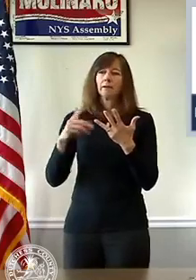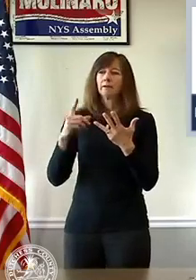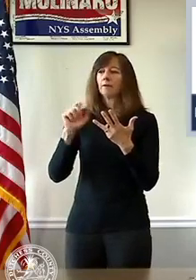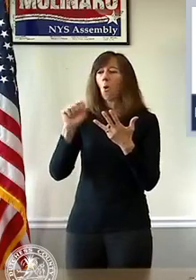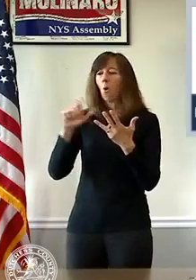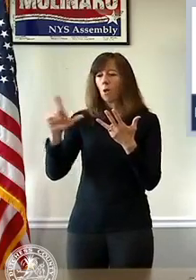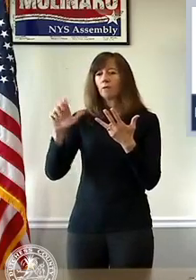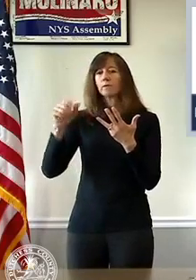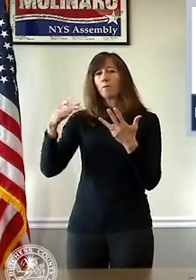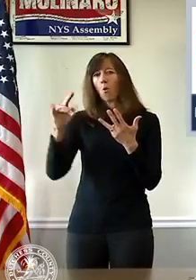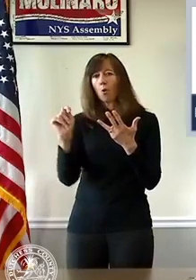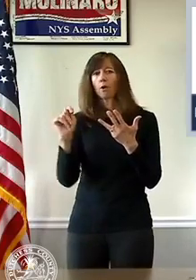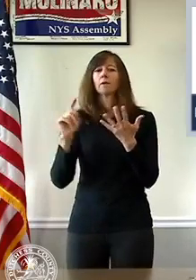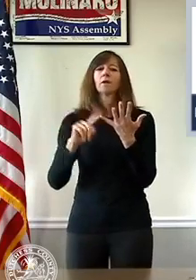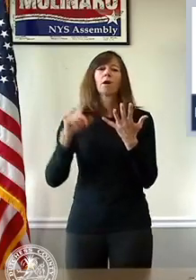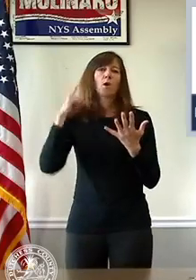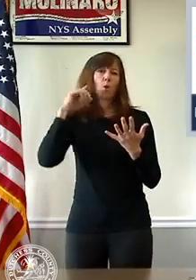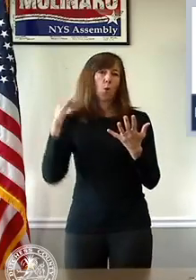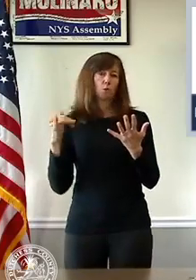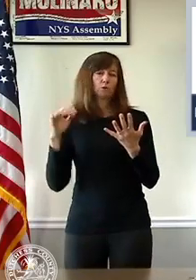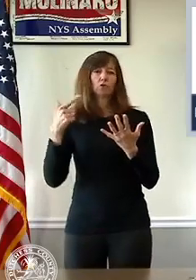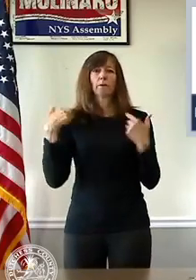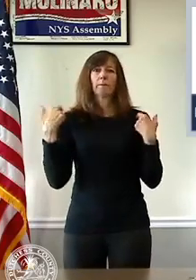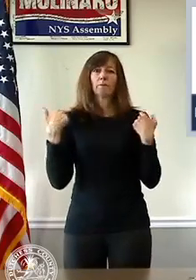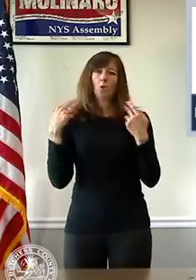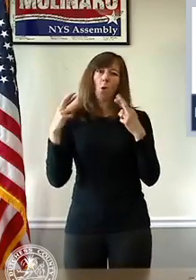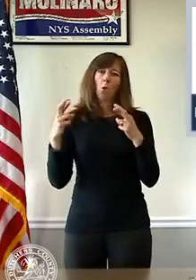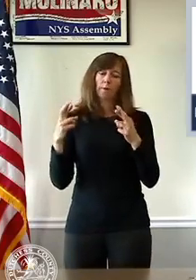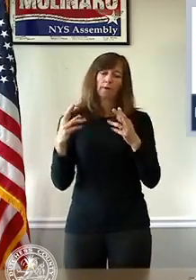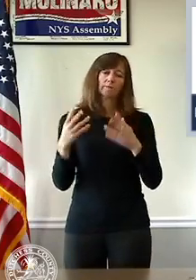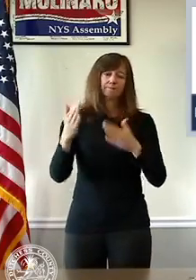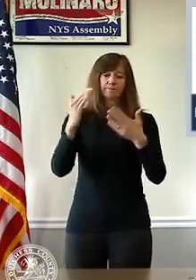that to be done responsibly. I'm hopeful phase 3.